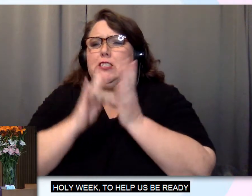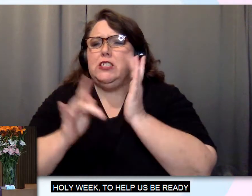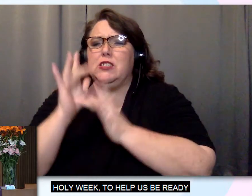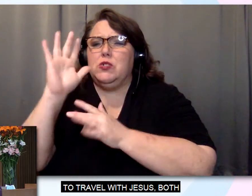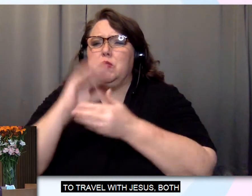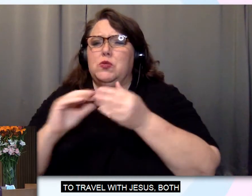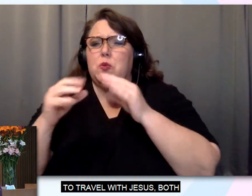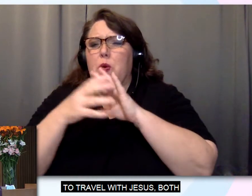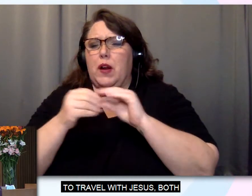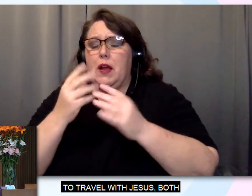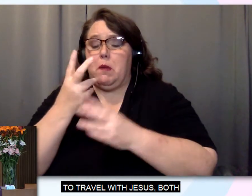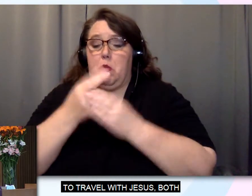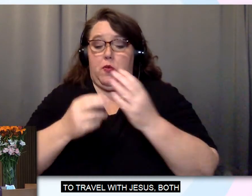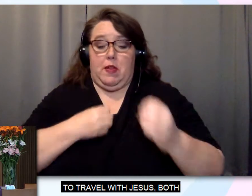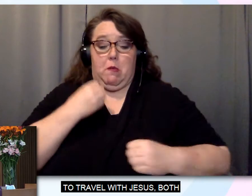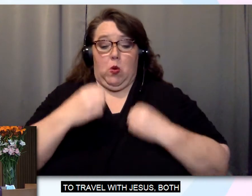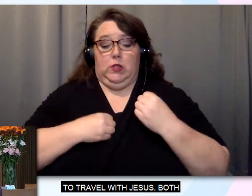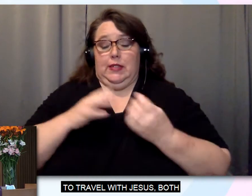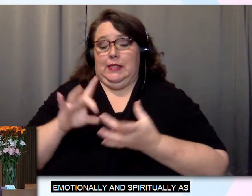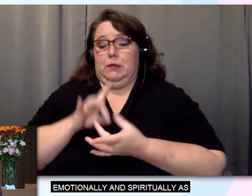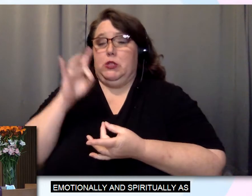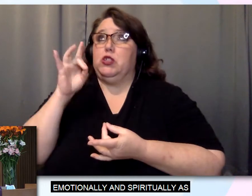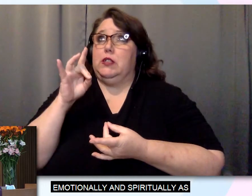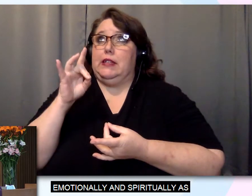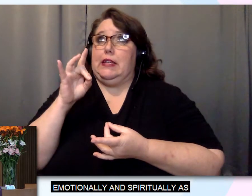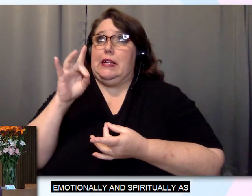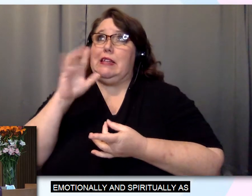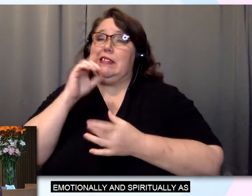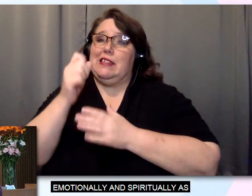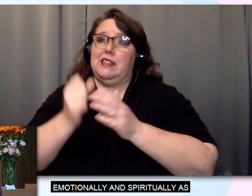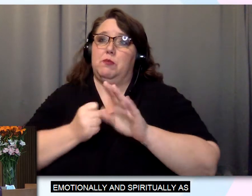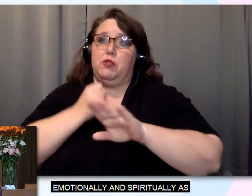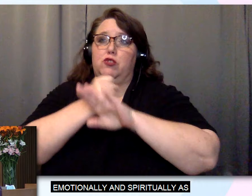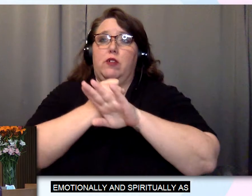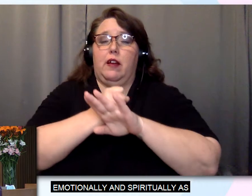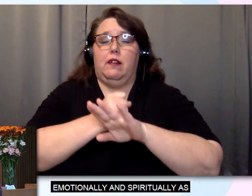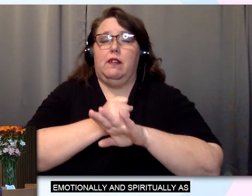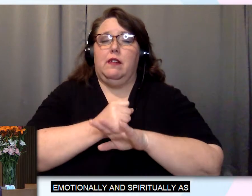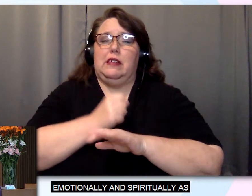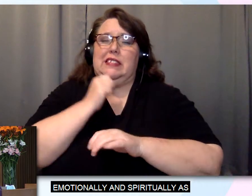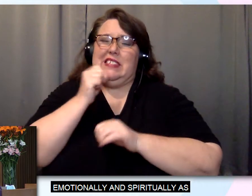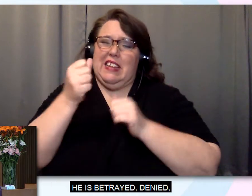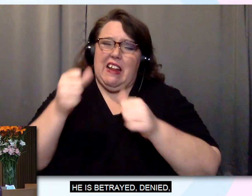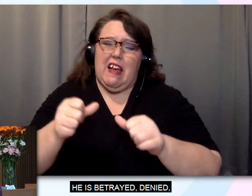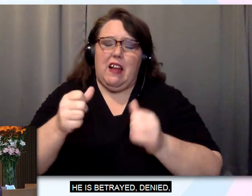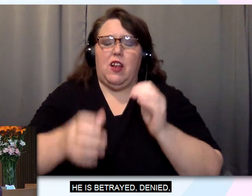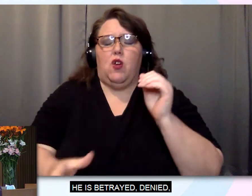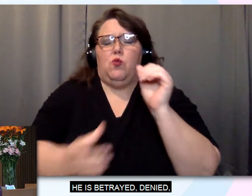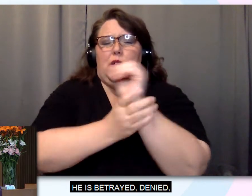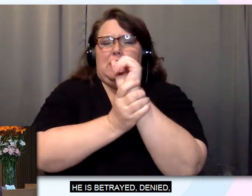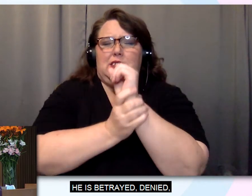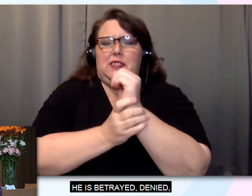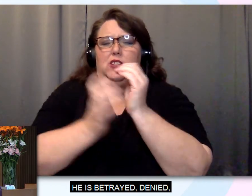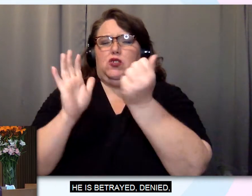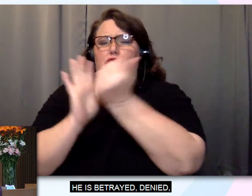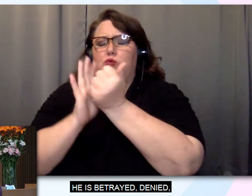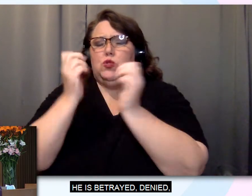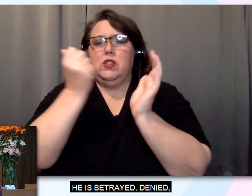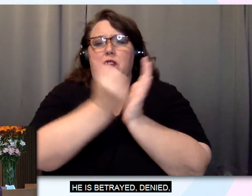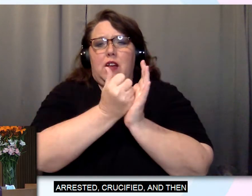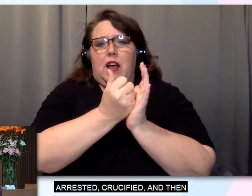with Jesus, both emotionally and spiritually, as he is betrayed, denied,